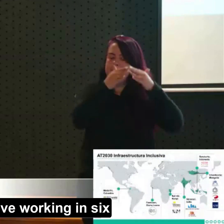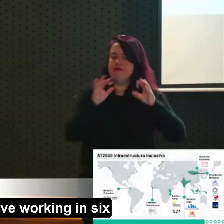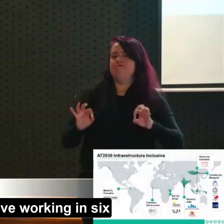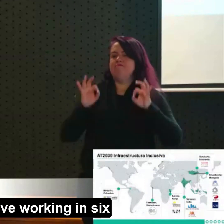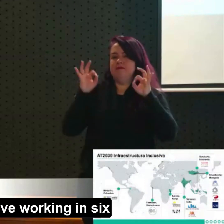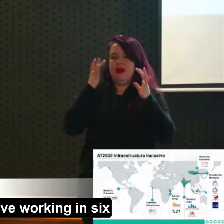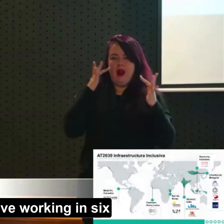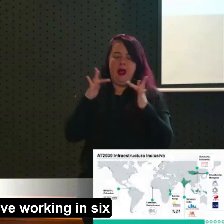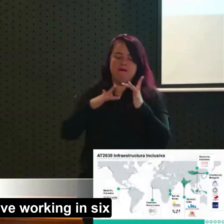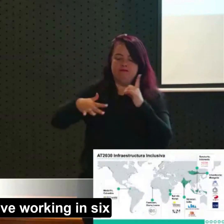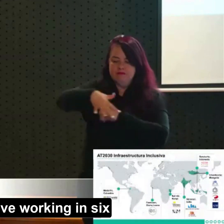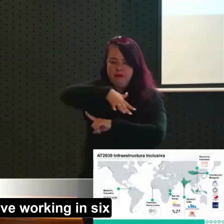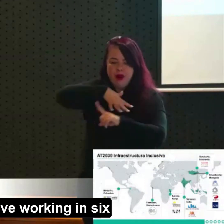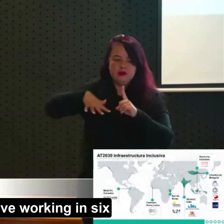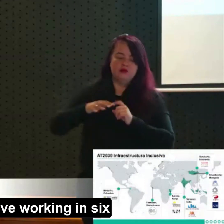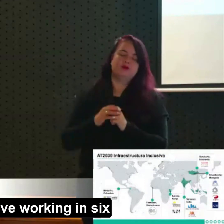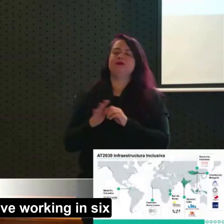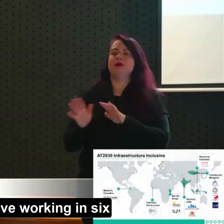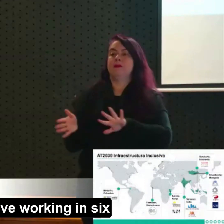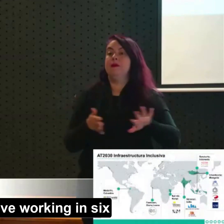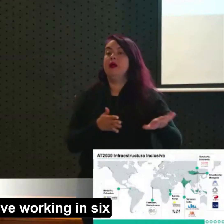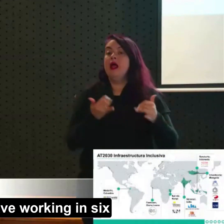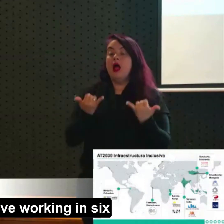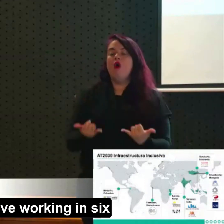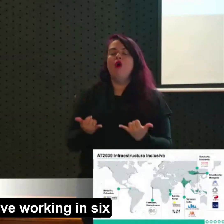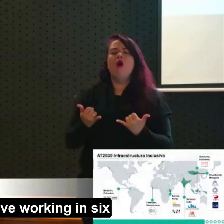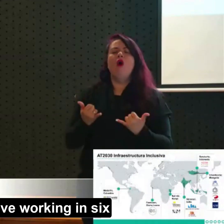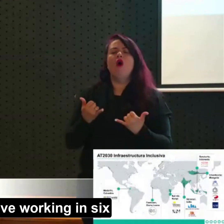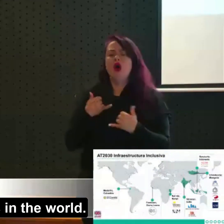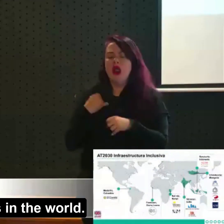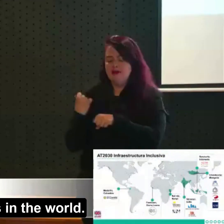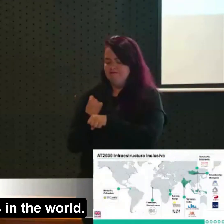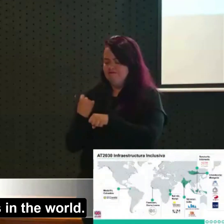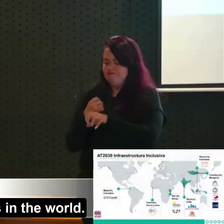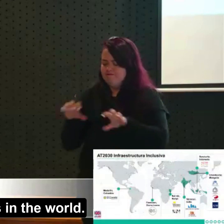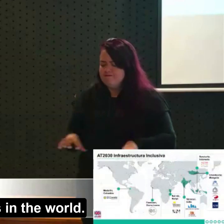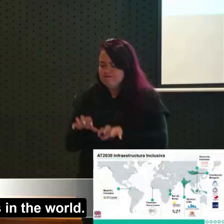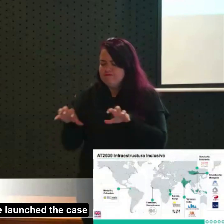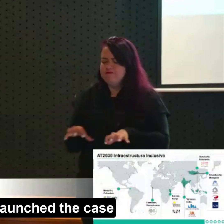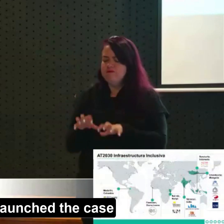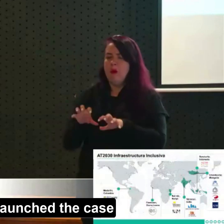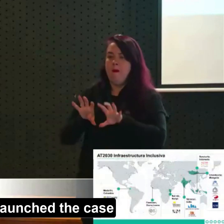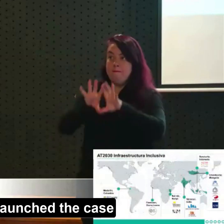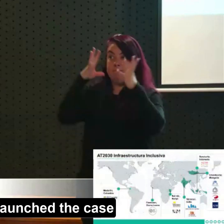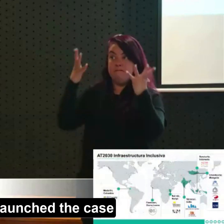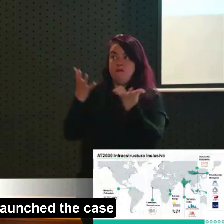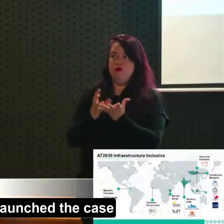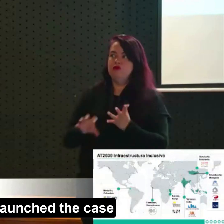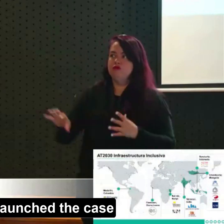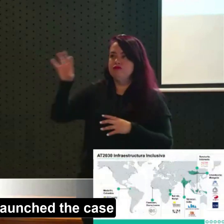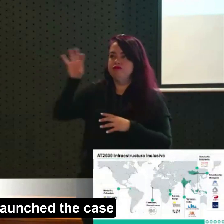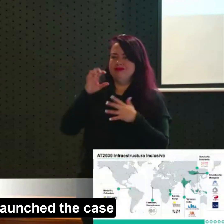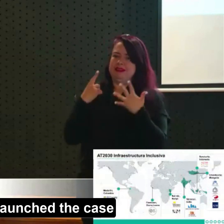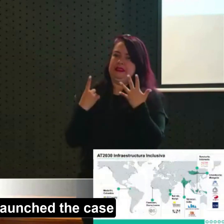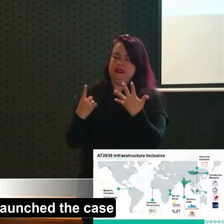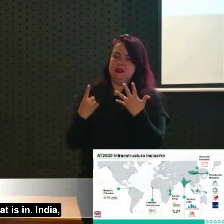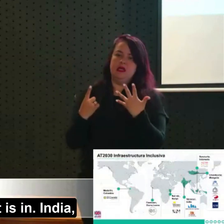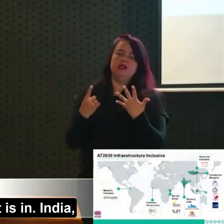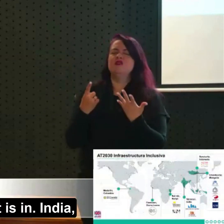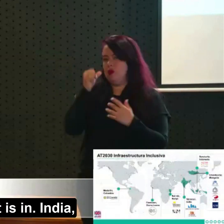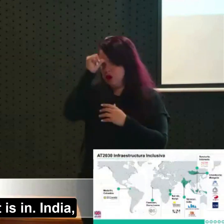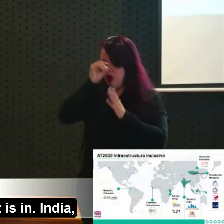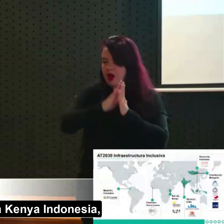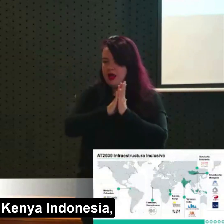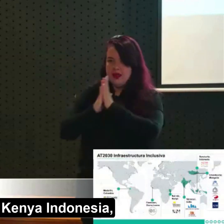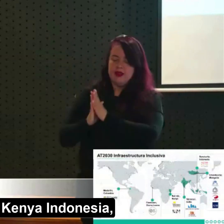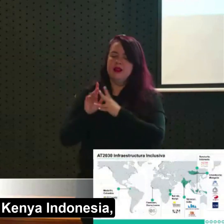work. So we are working in 6 cities in the world. We have launched case studies